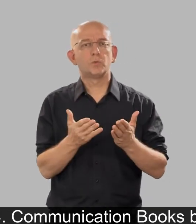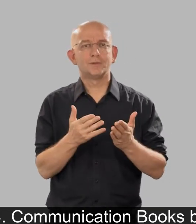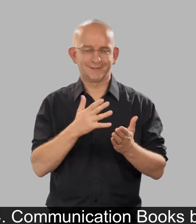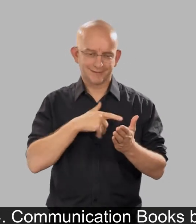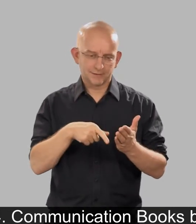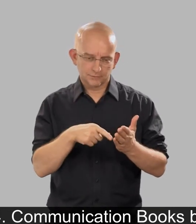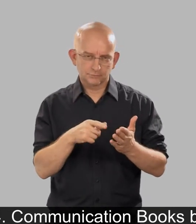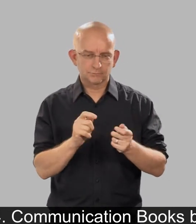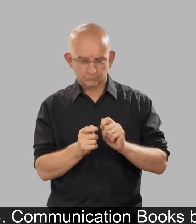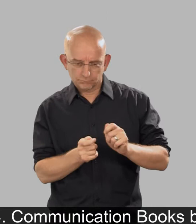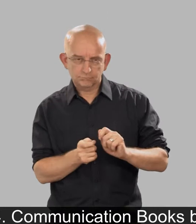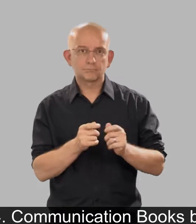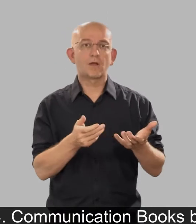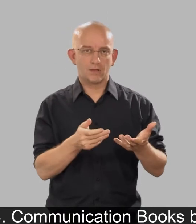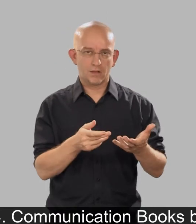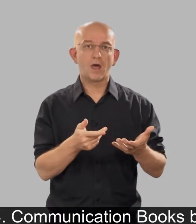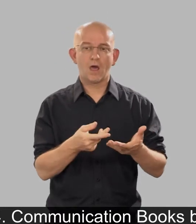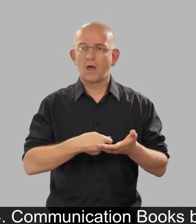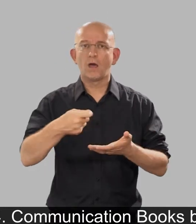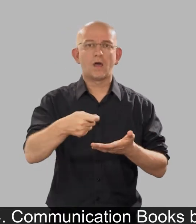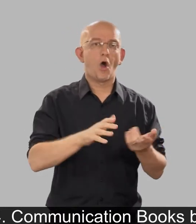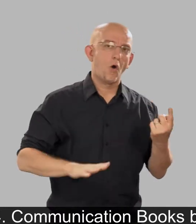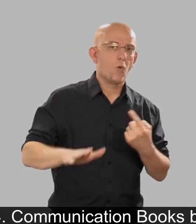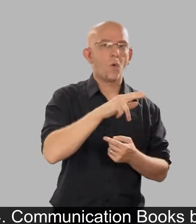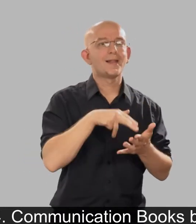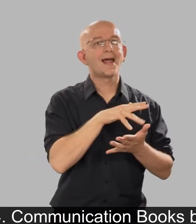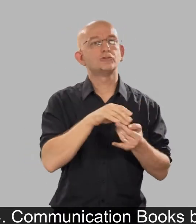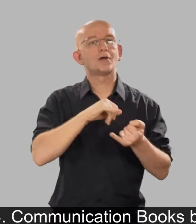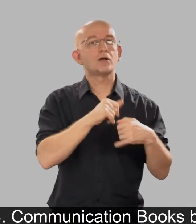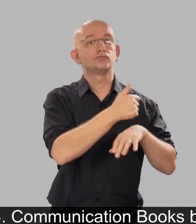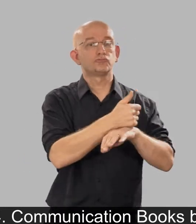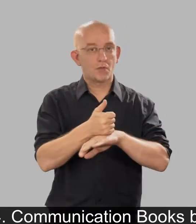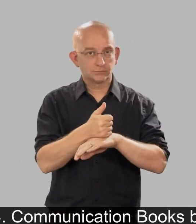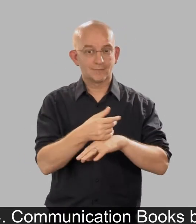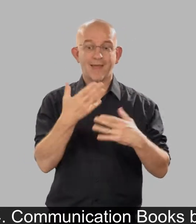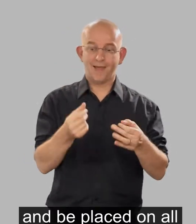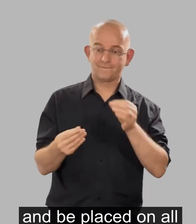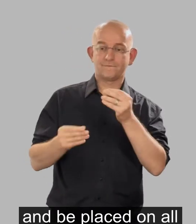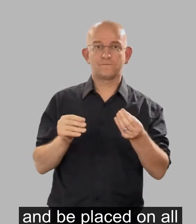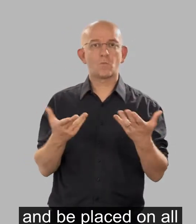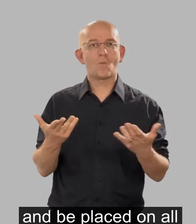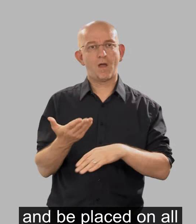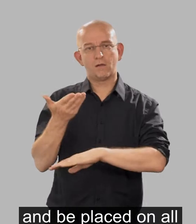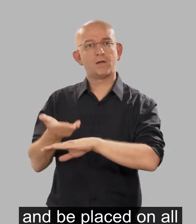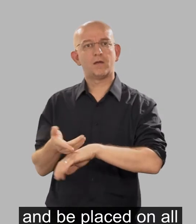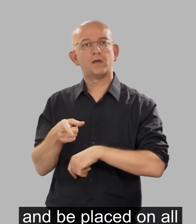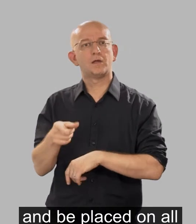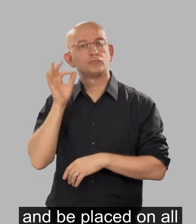Communication books be developed and shared by NHS trusts and be placed on